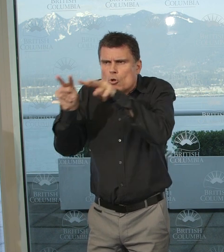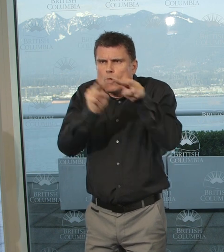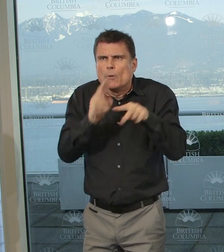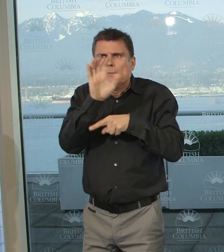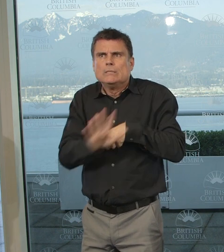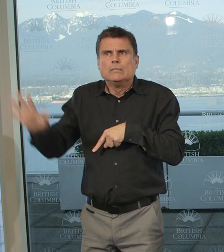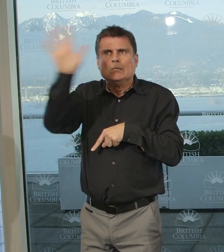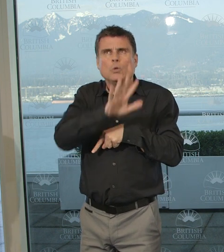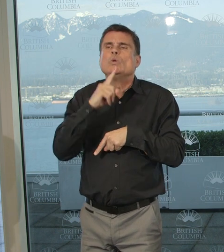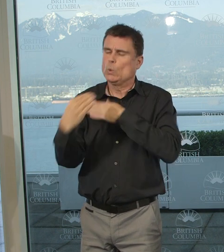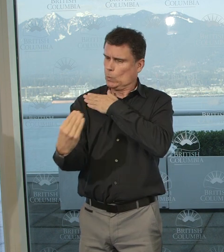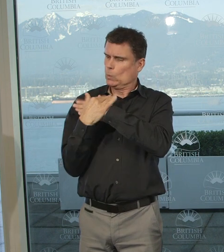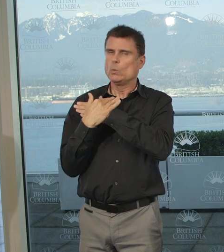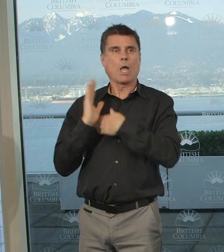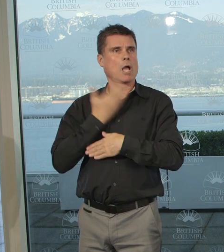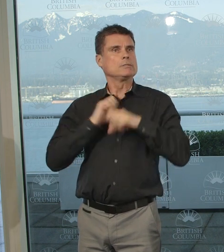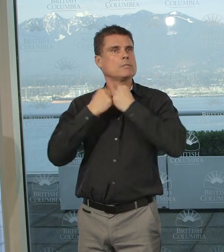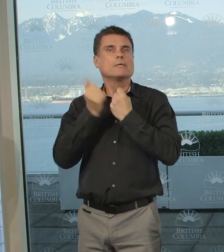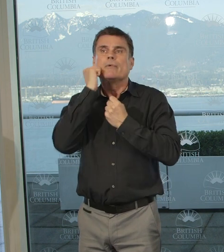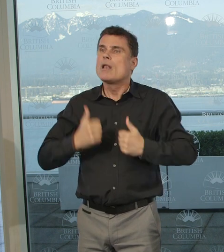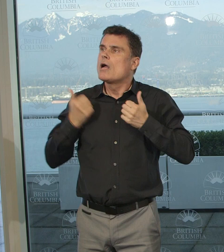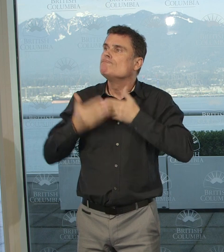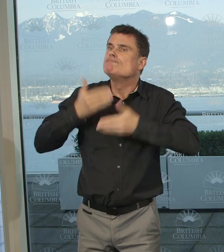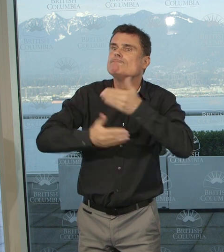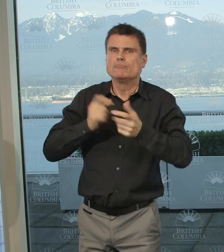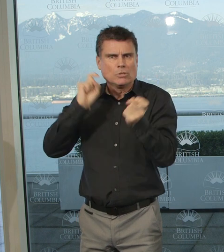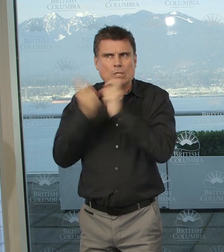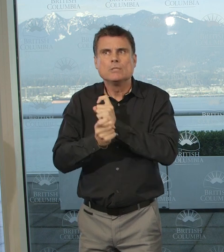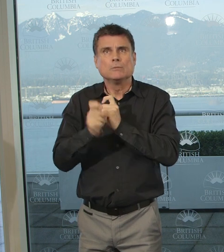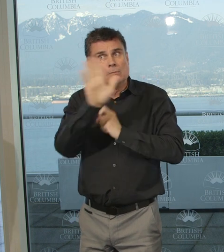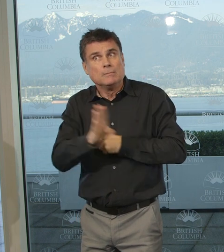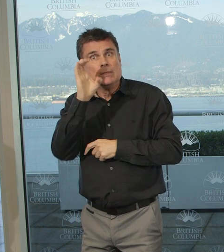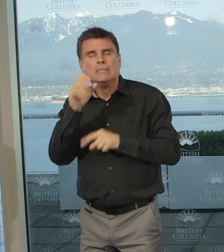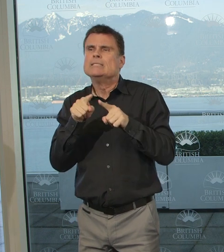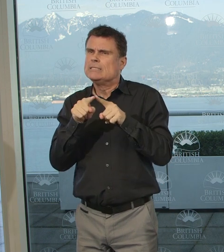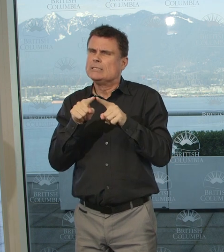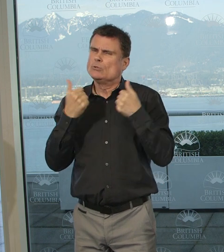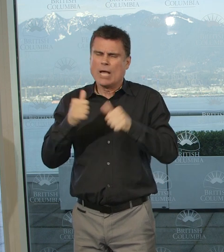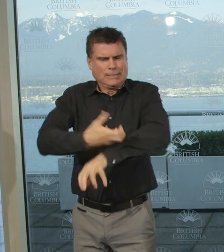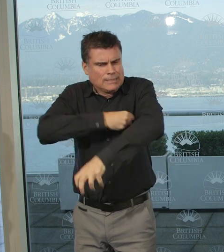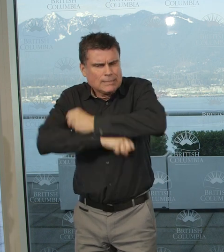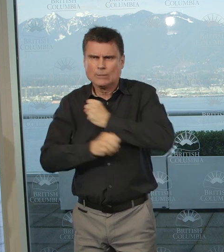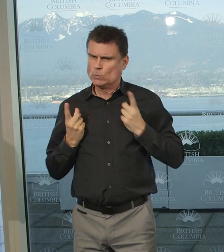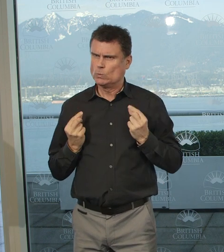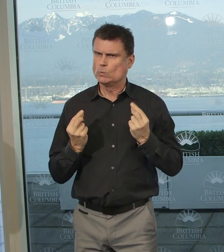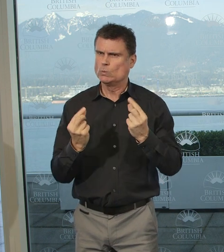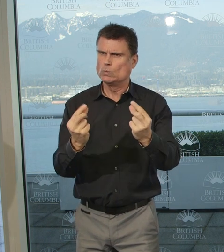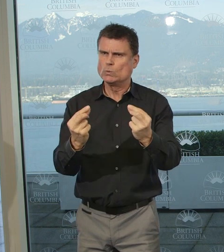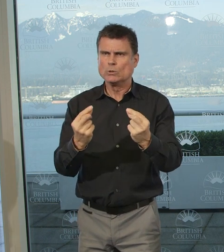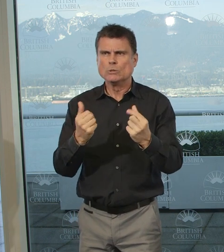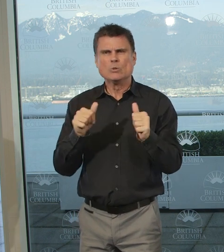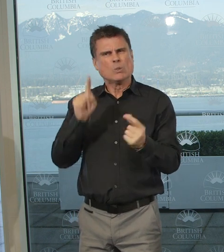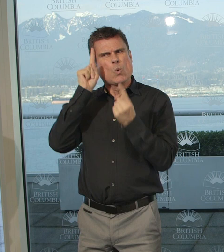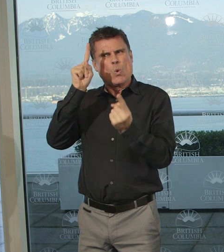in the things that we're doing here in British Columbia to do the best that we can to try and slow down and prevent the transmission